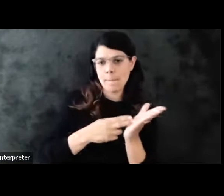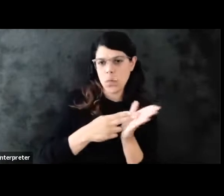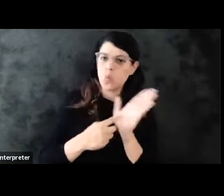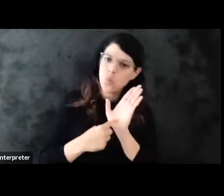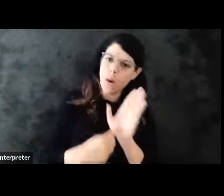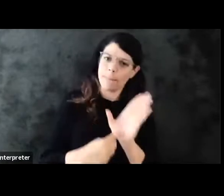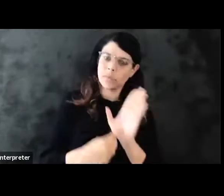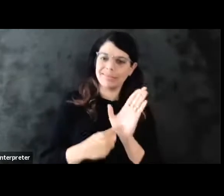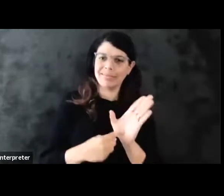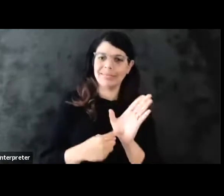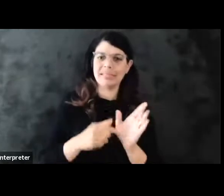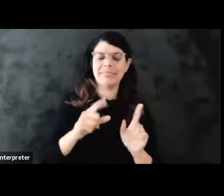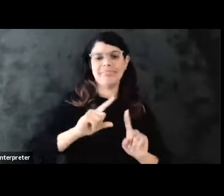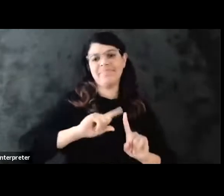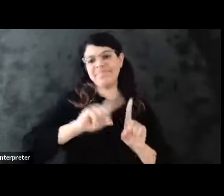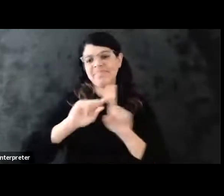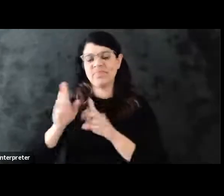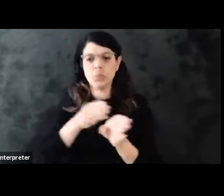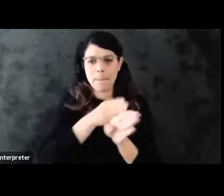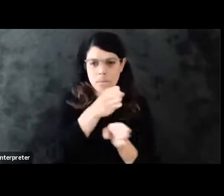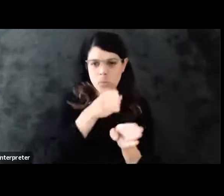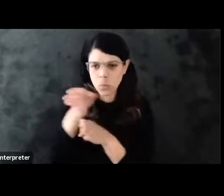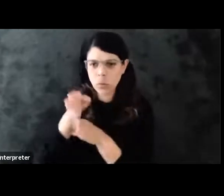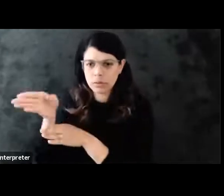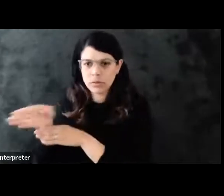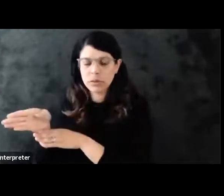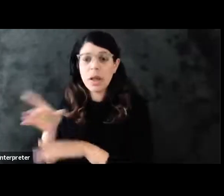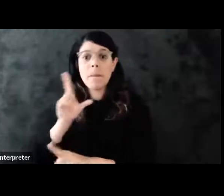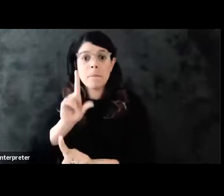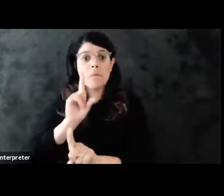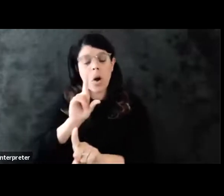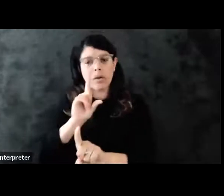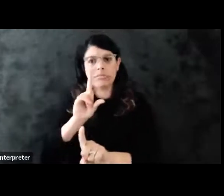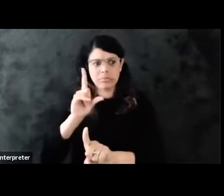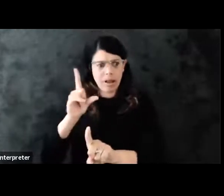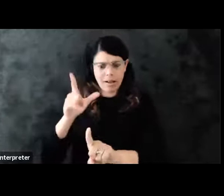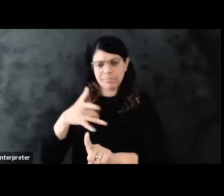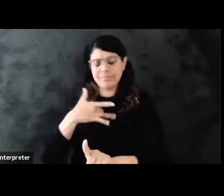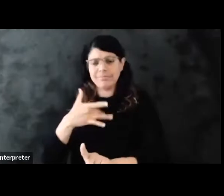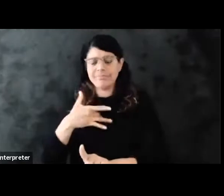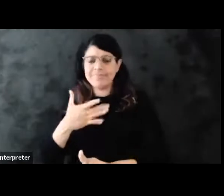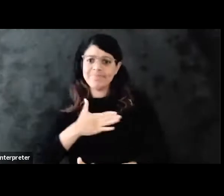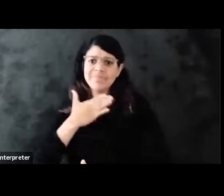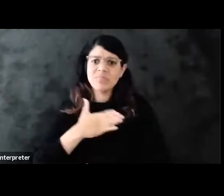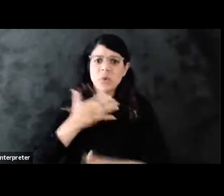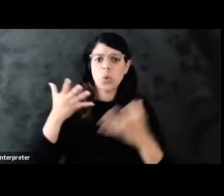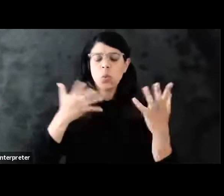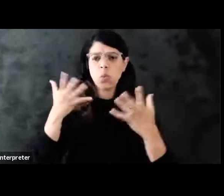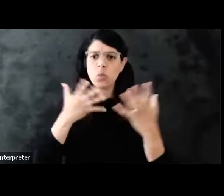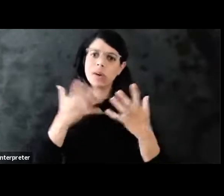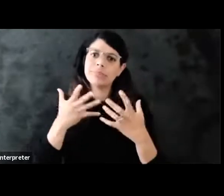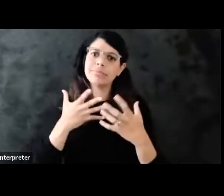that I'm most happy about is the progress that women have made. It's incredible. We now have